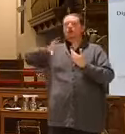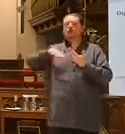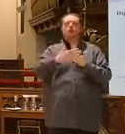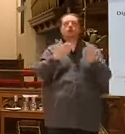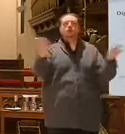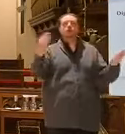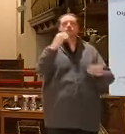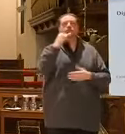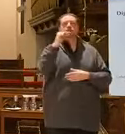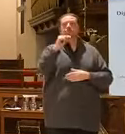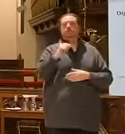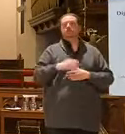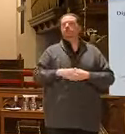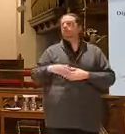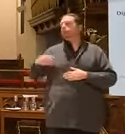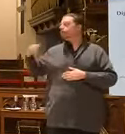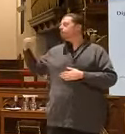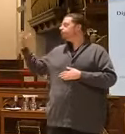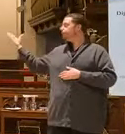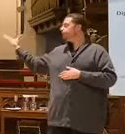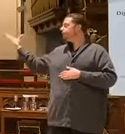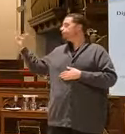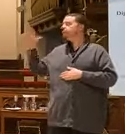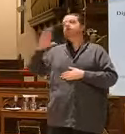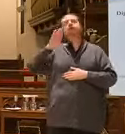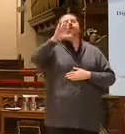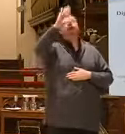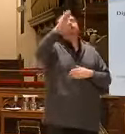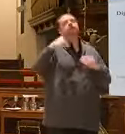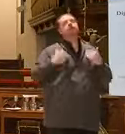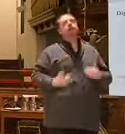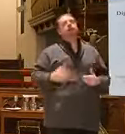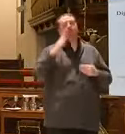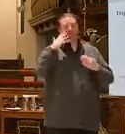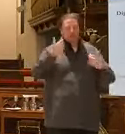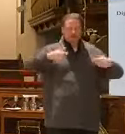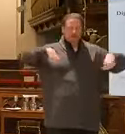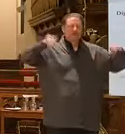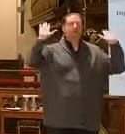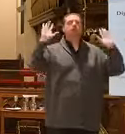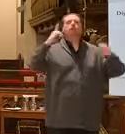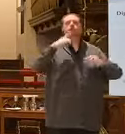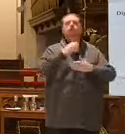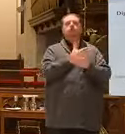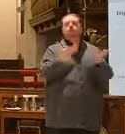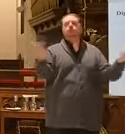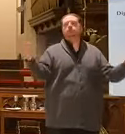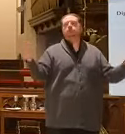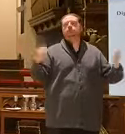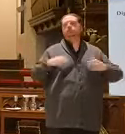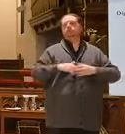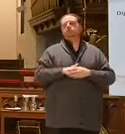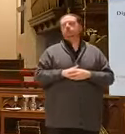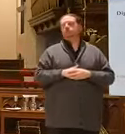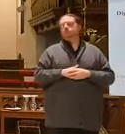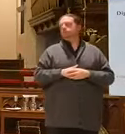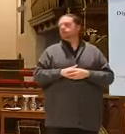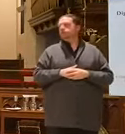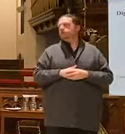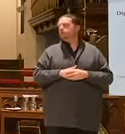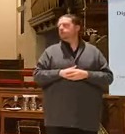you, and eat it, for this is my body, which will be given up for you."